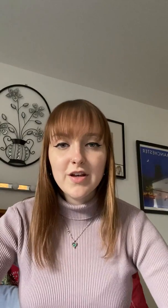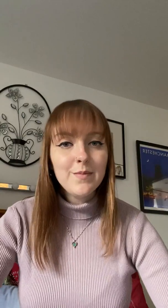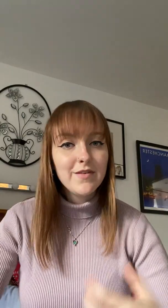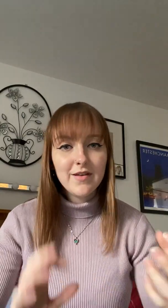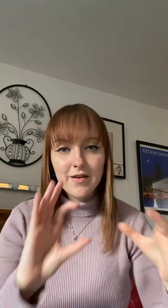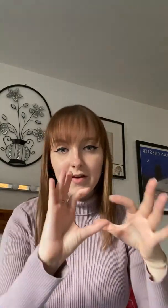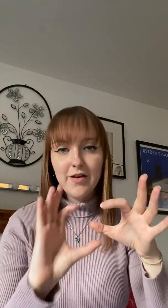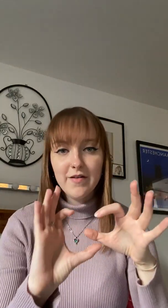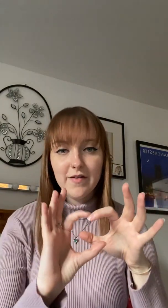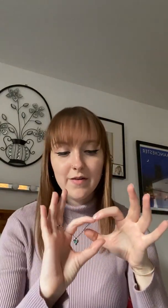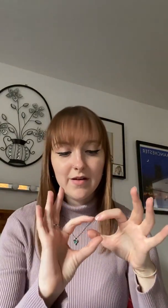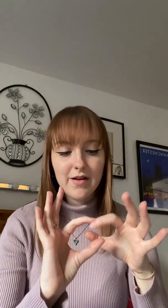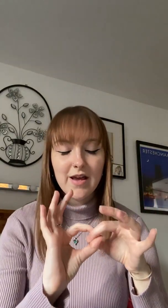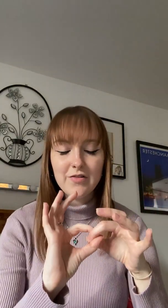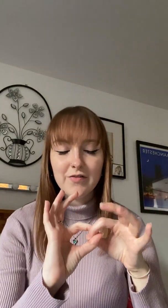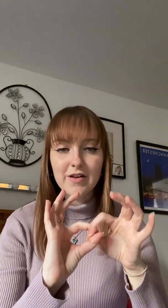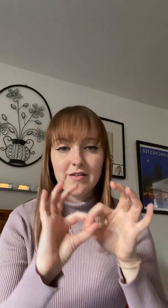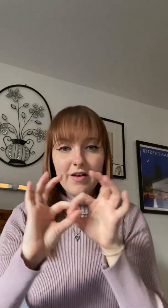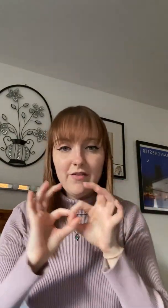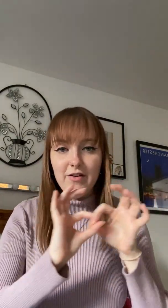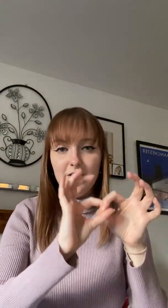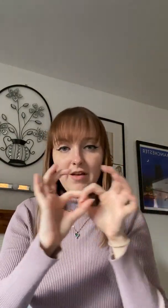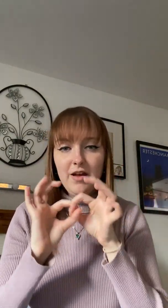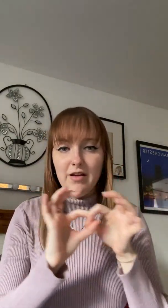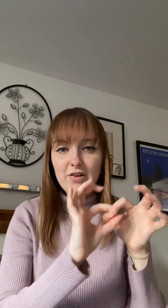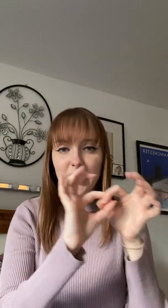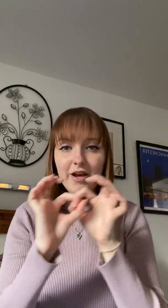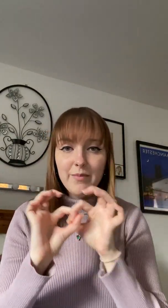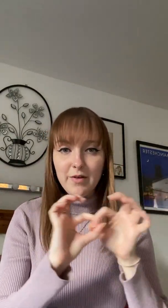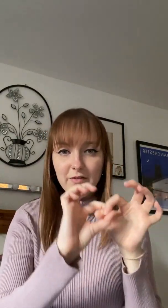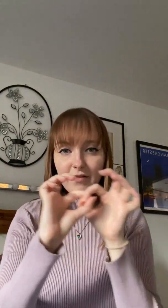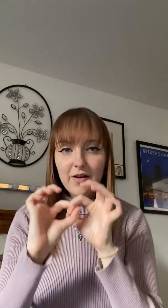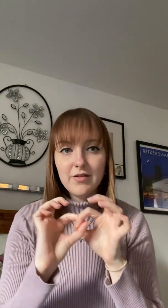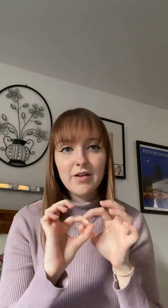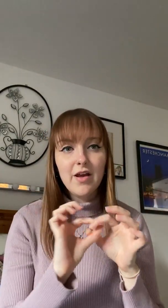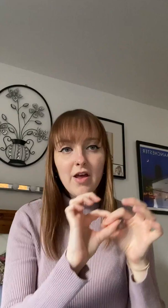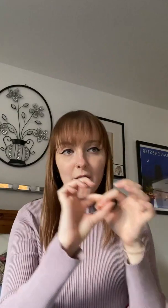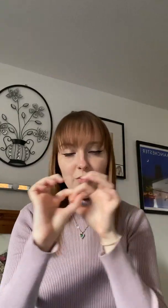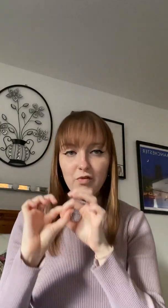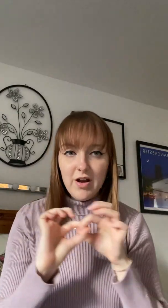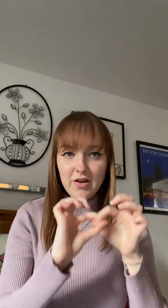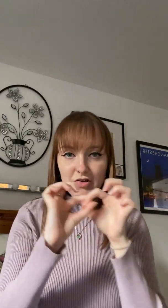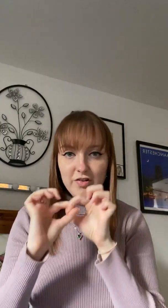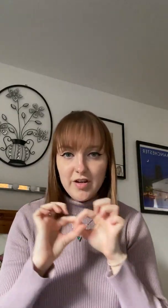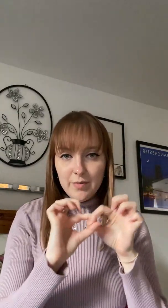Relationships, you connect your fingers together in like a chain and move it around. Relationships.